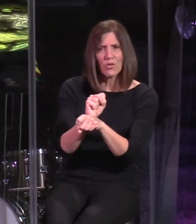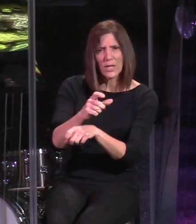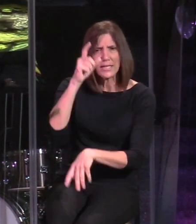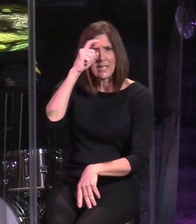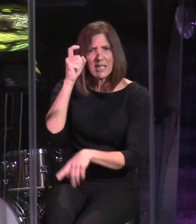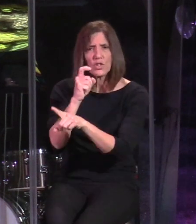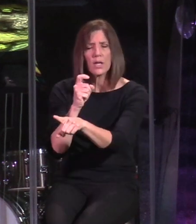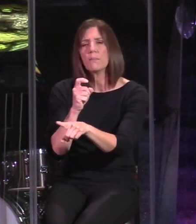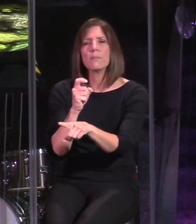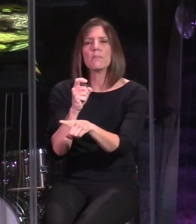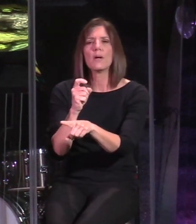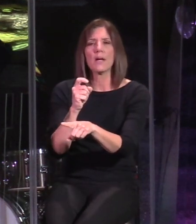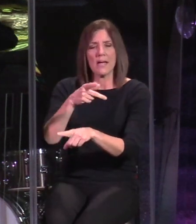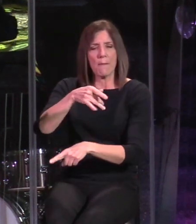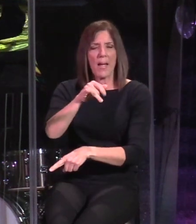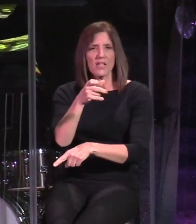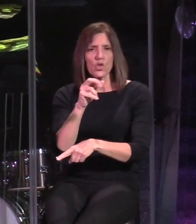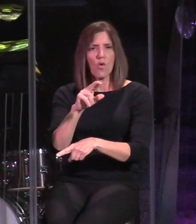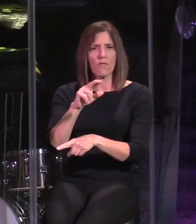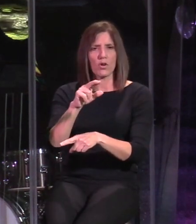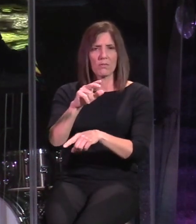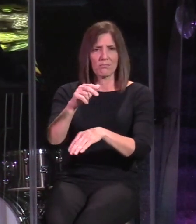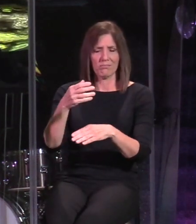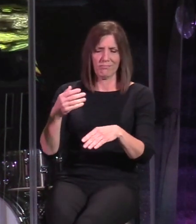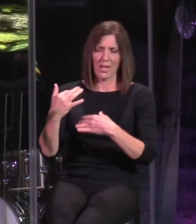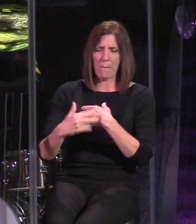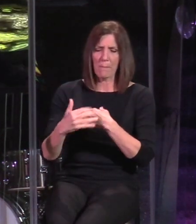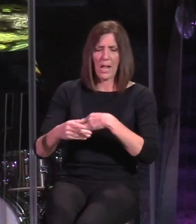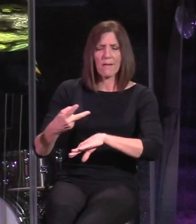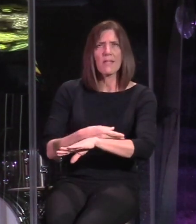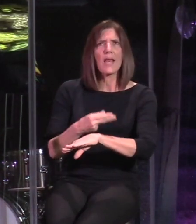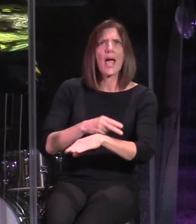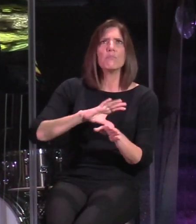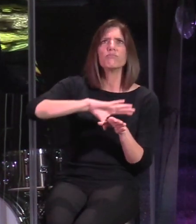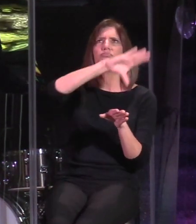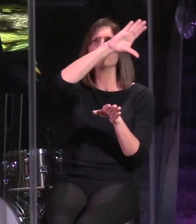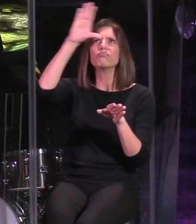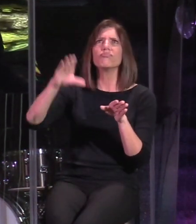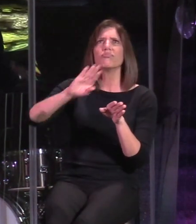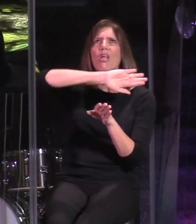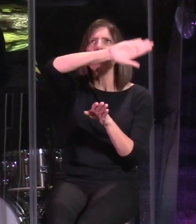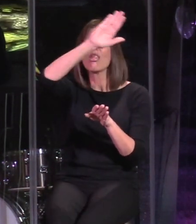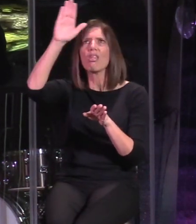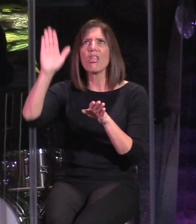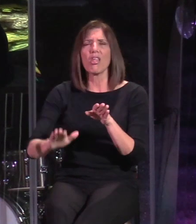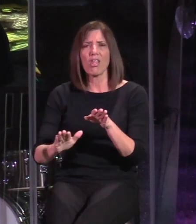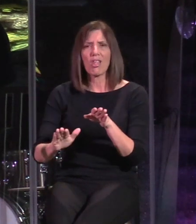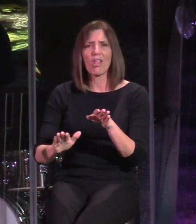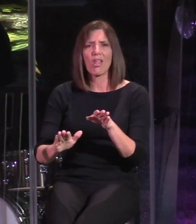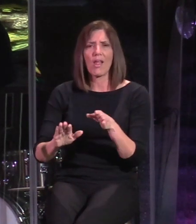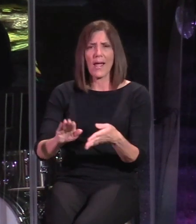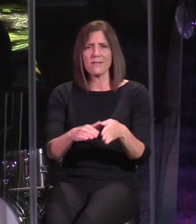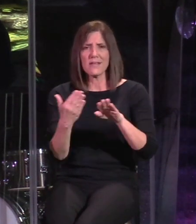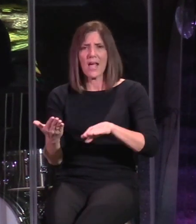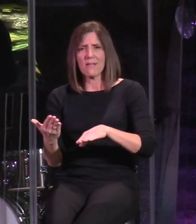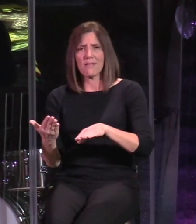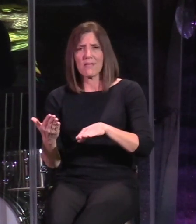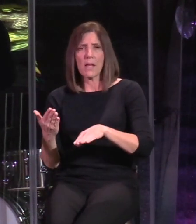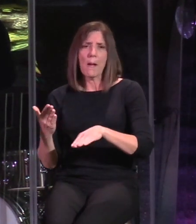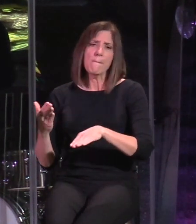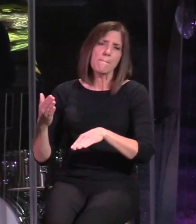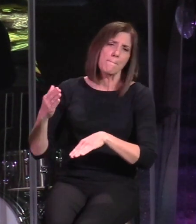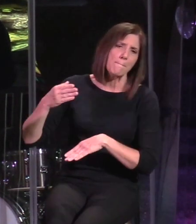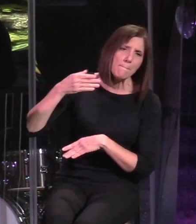them because they had smeared the blood of the lamb on the doorposts of their home. Again, you see the imagery of